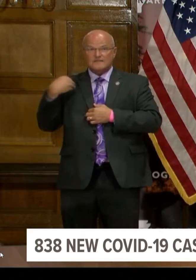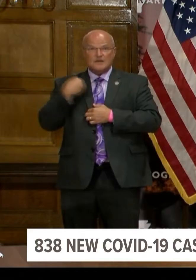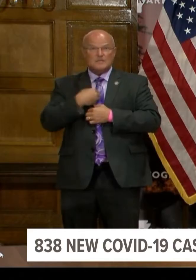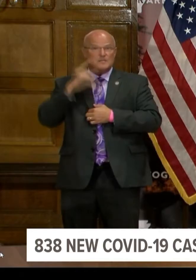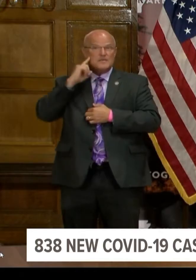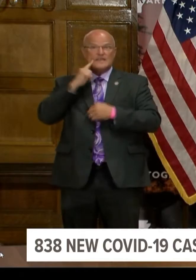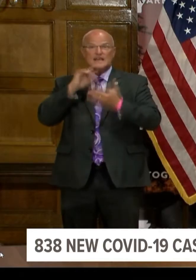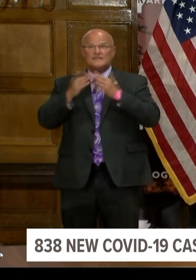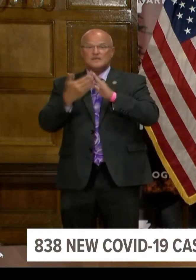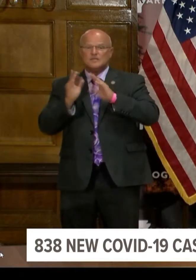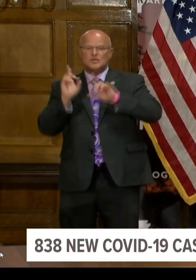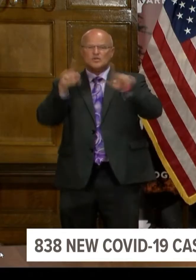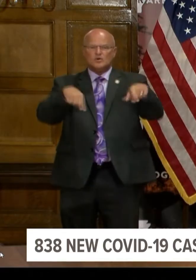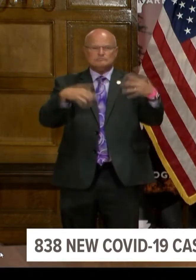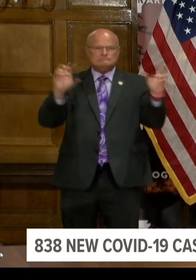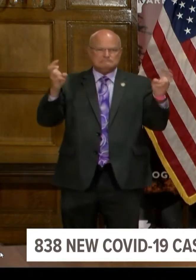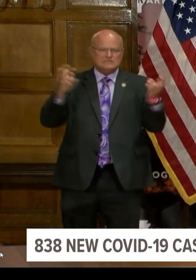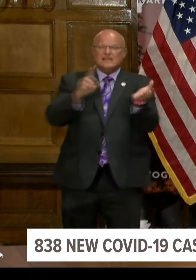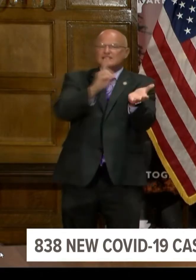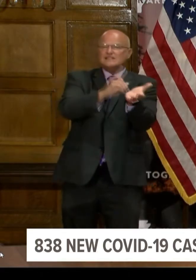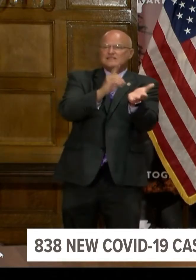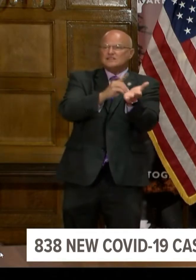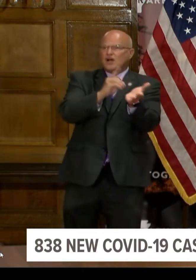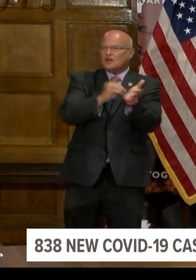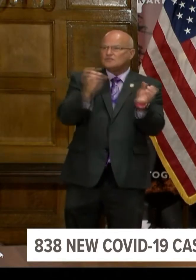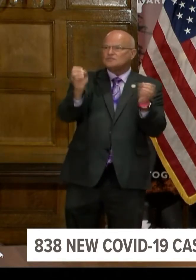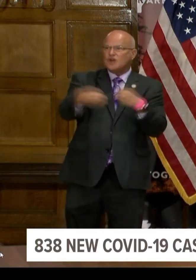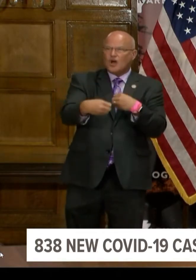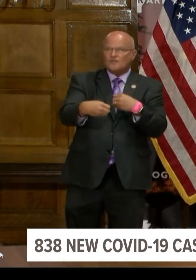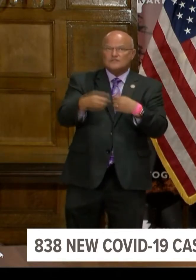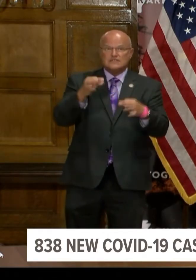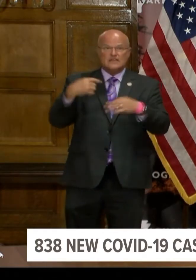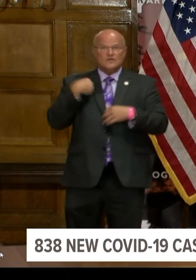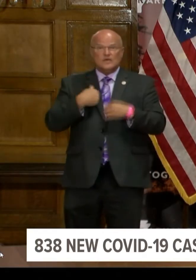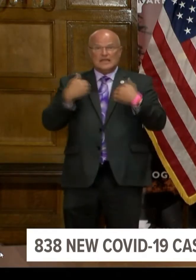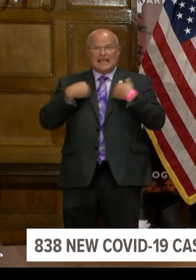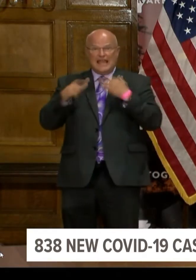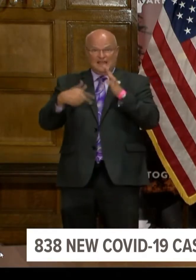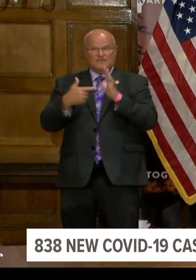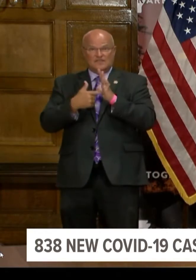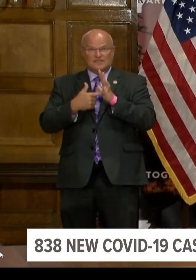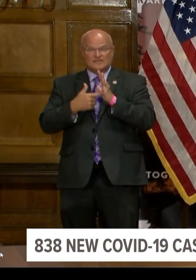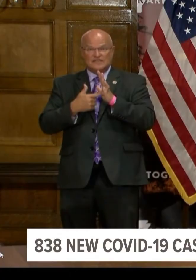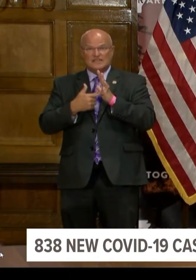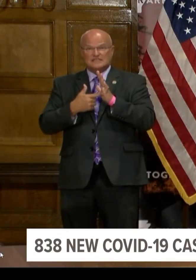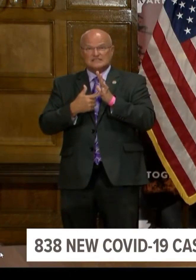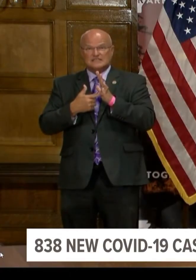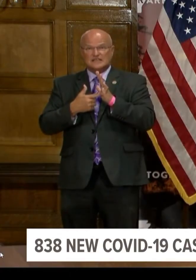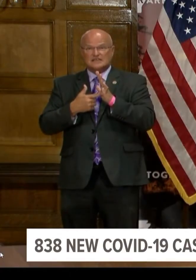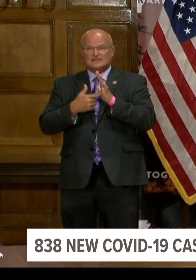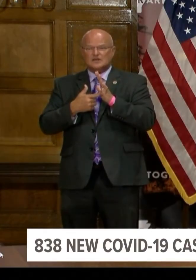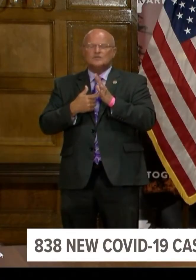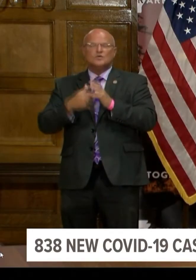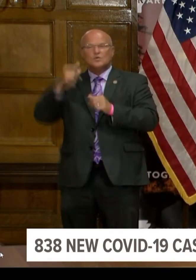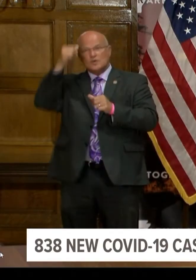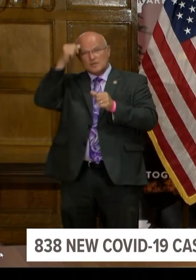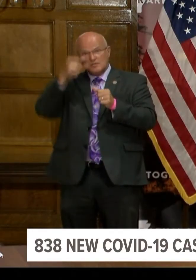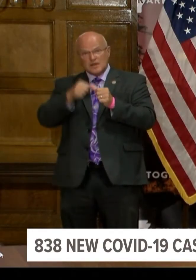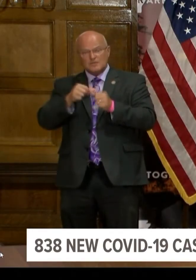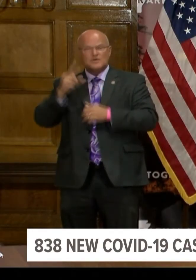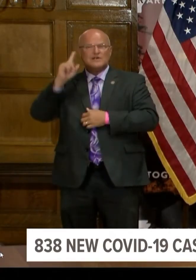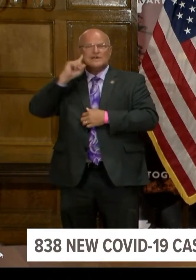deaf community goes to the doctor's office, if we can have these be mindful of the